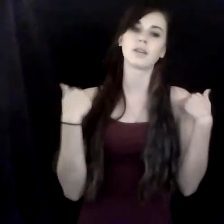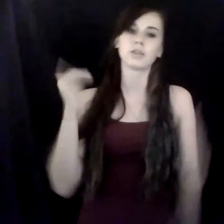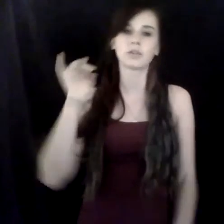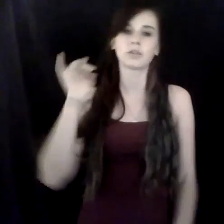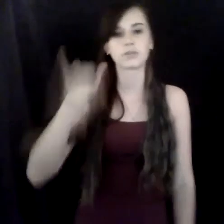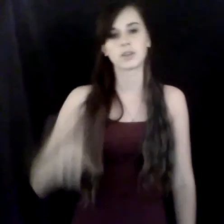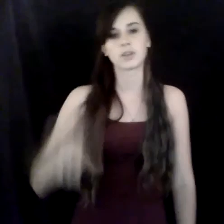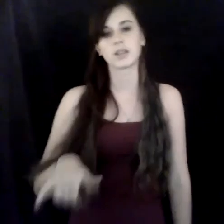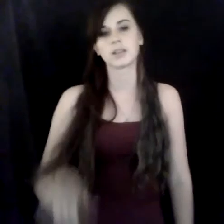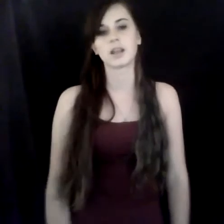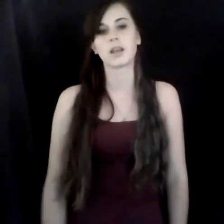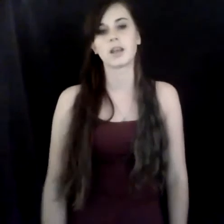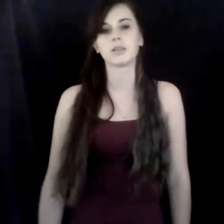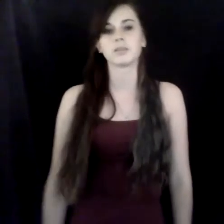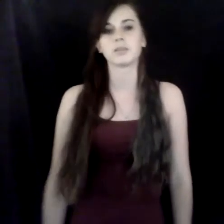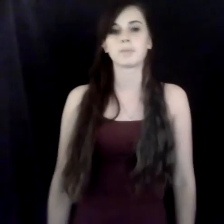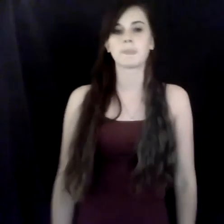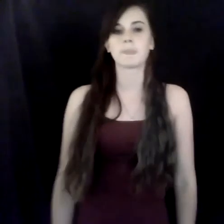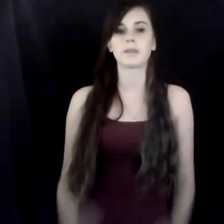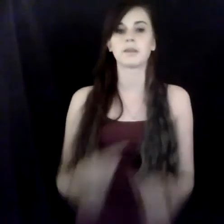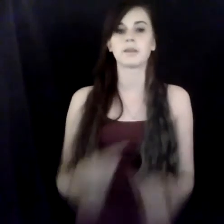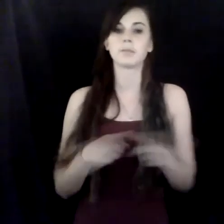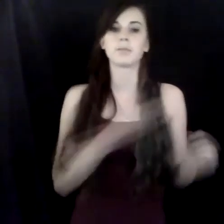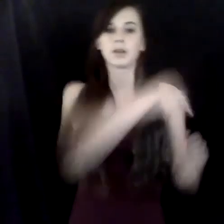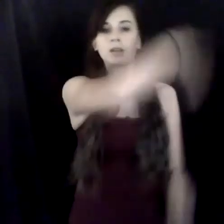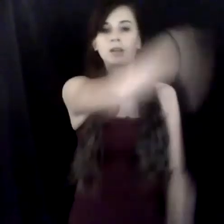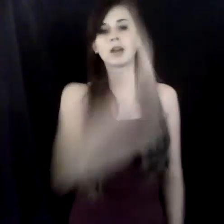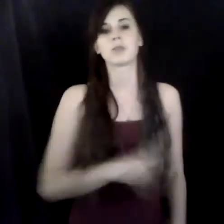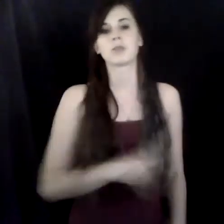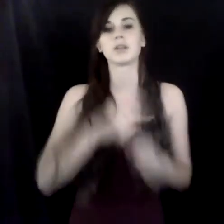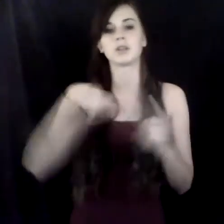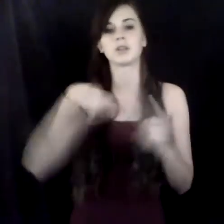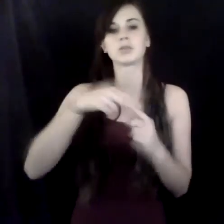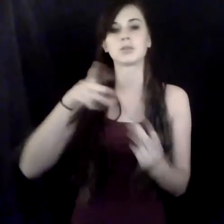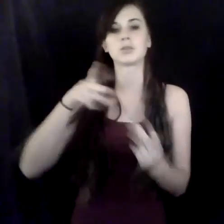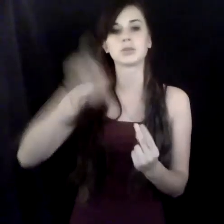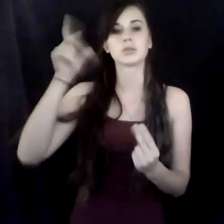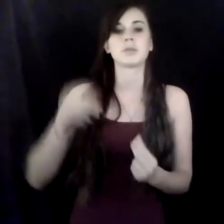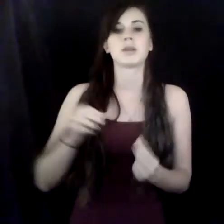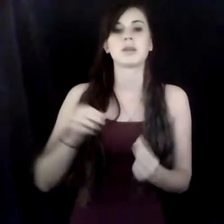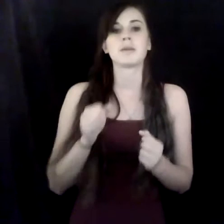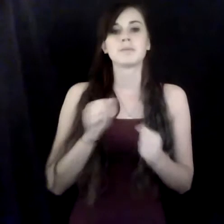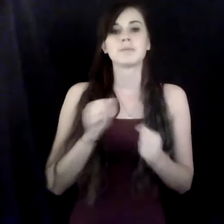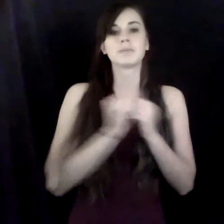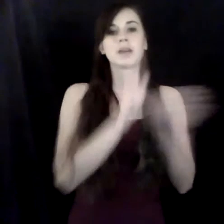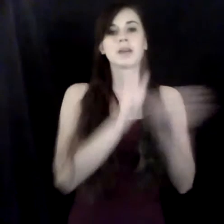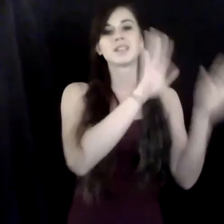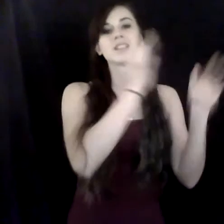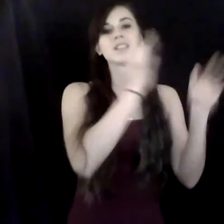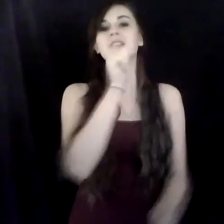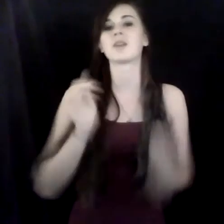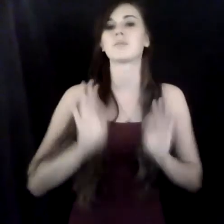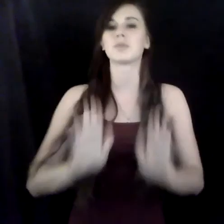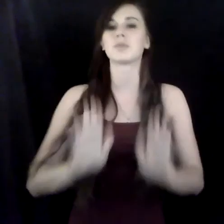right now God will you choose to leave mountains unmovable